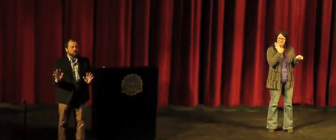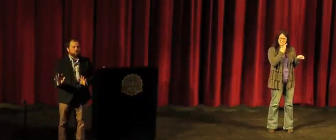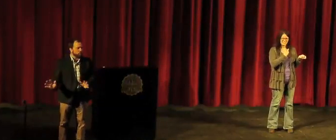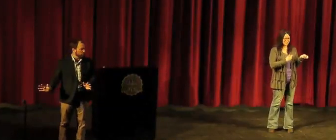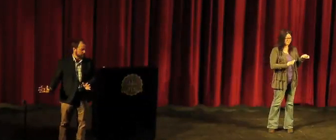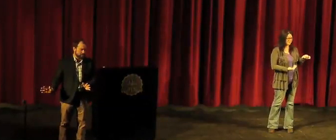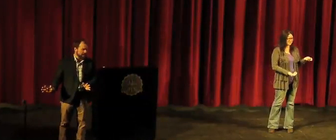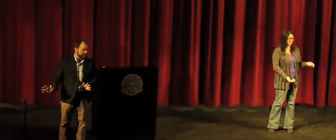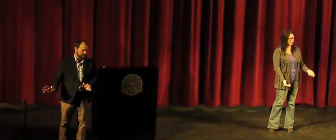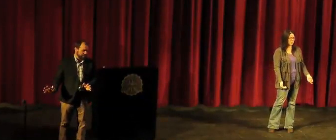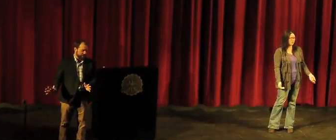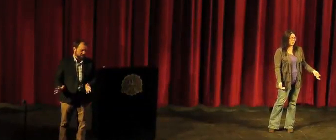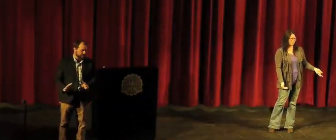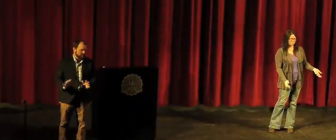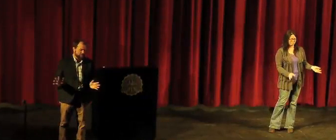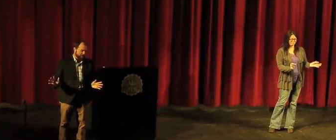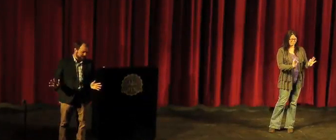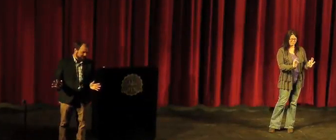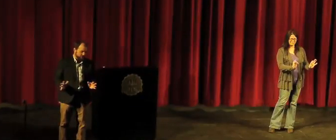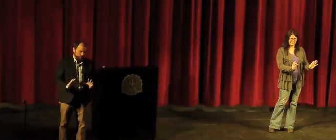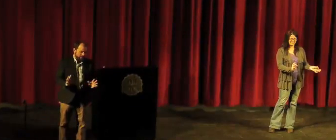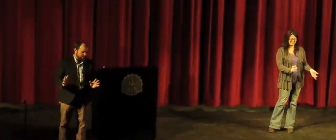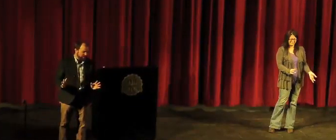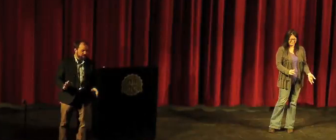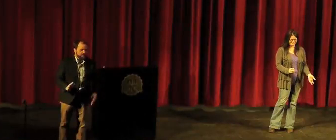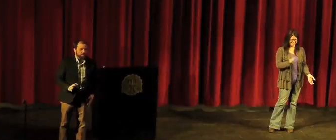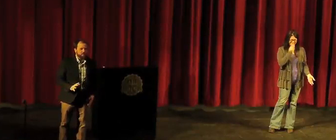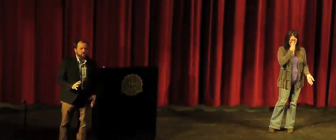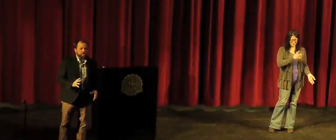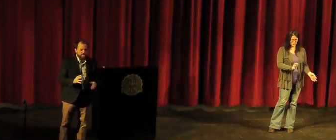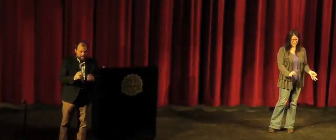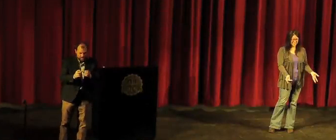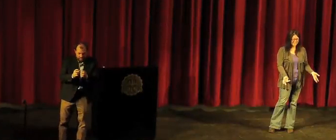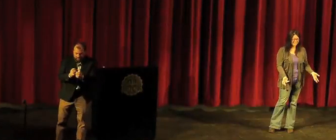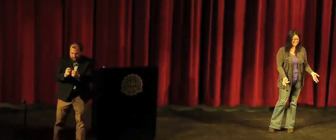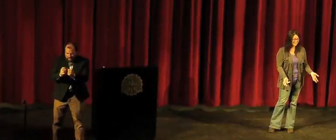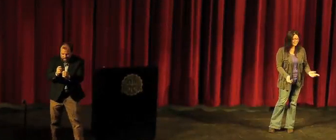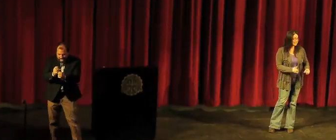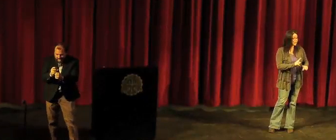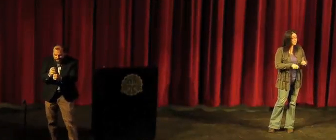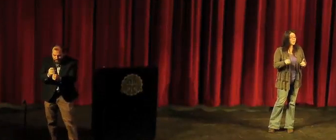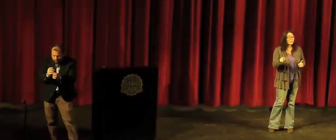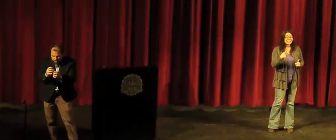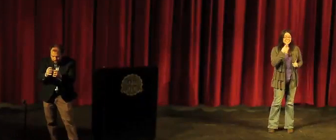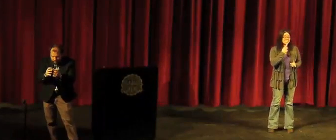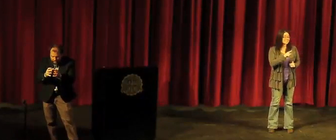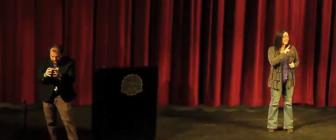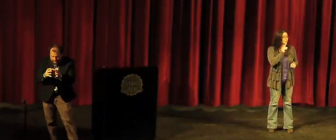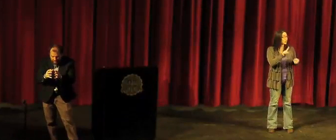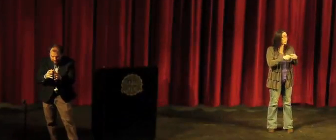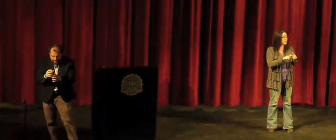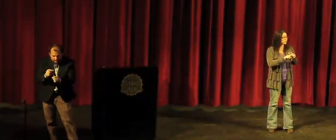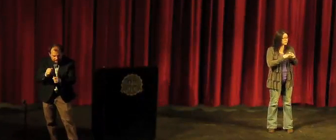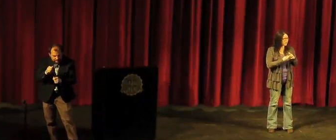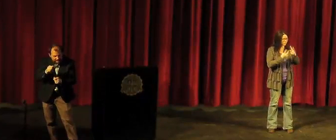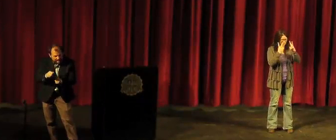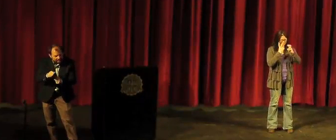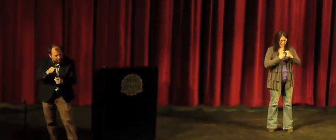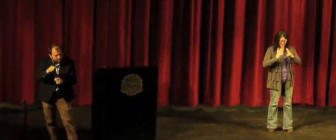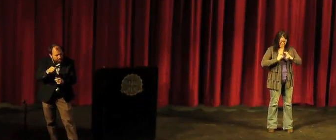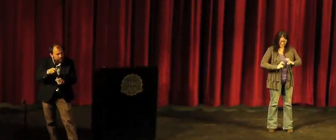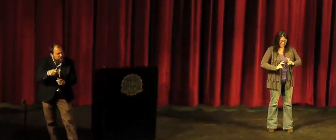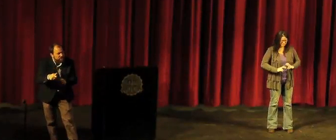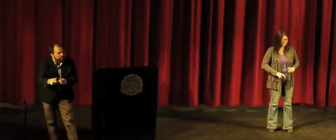a totally minor thing, like big deal, whatever. But what he says is actually when you start to analyze it,